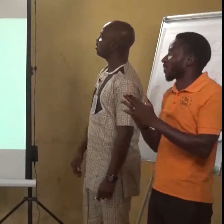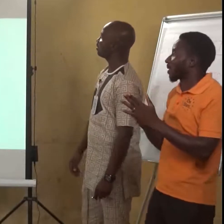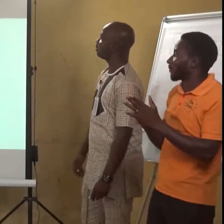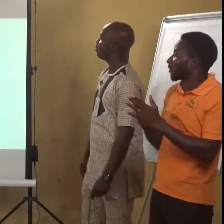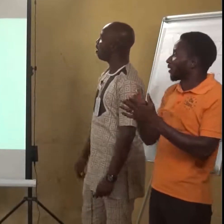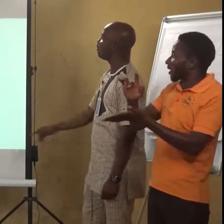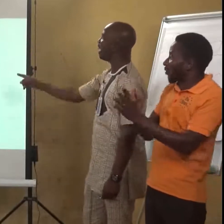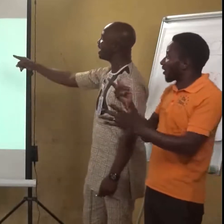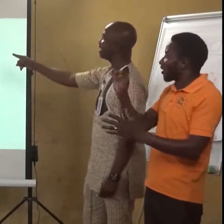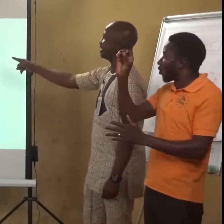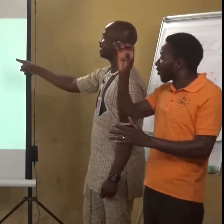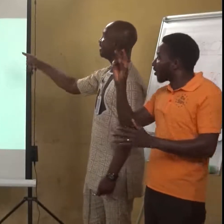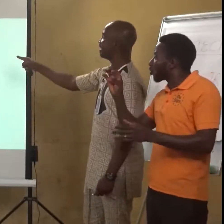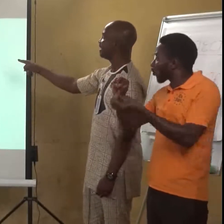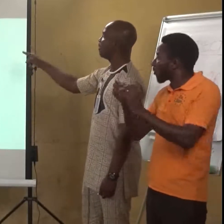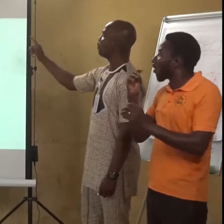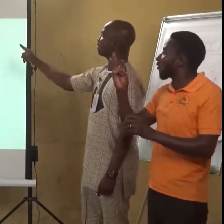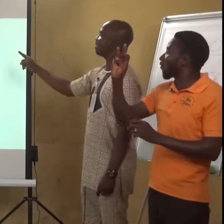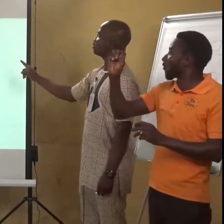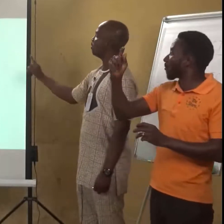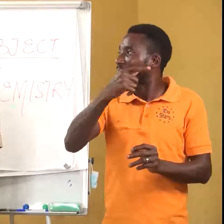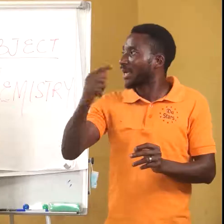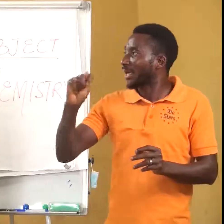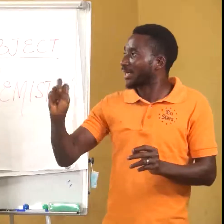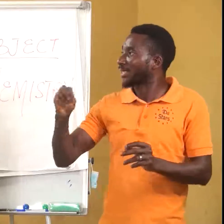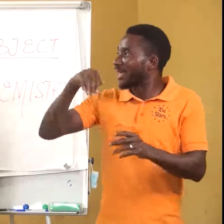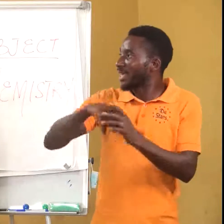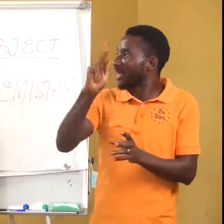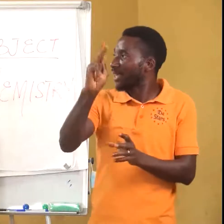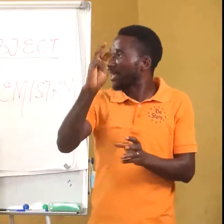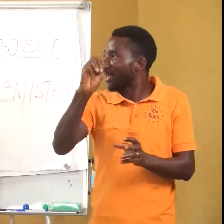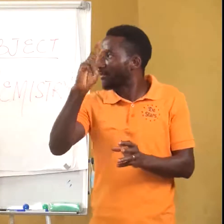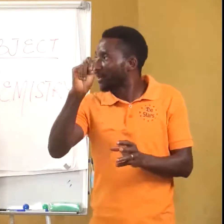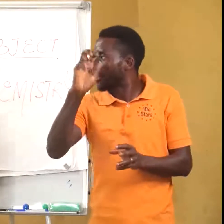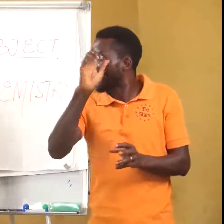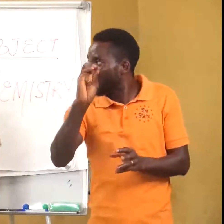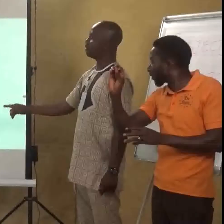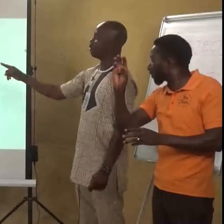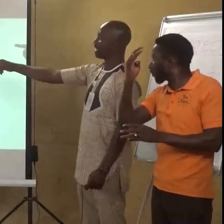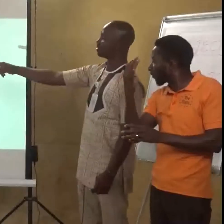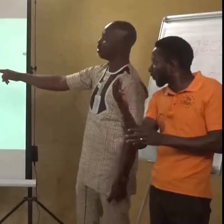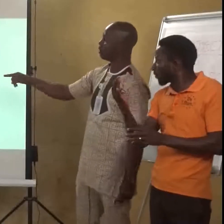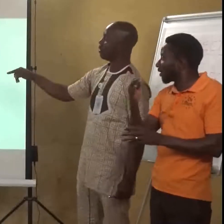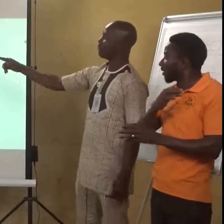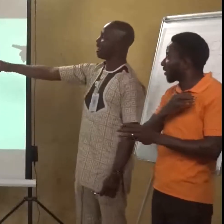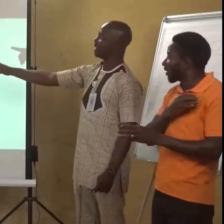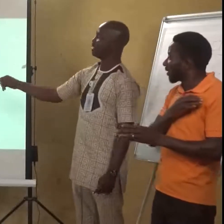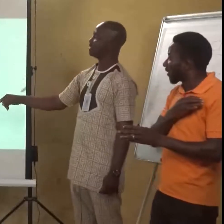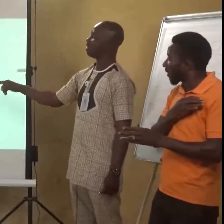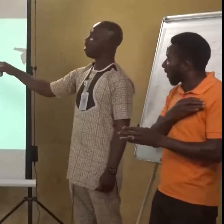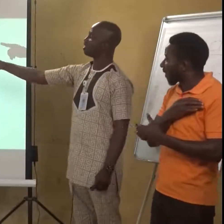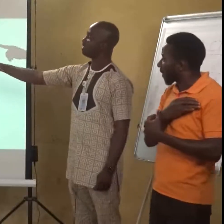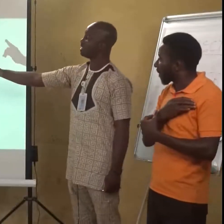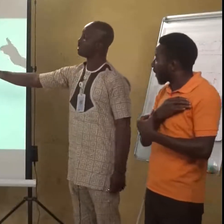the oxidation number of manganese in potassium tetraoxomanganate 7. You can see potassium,